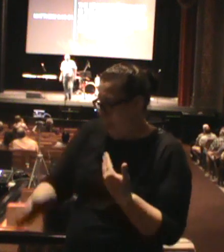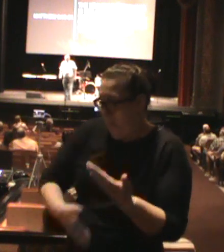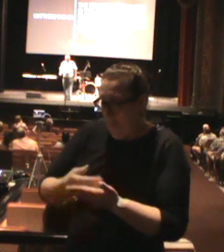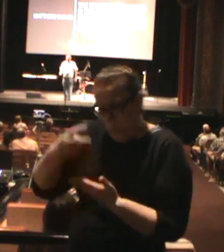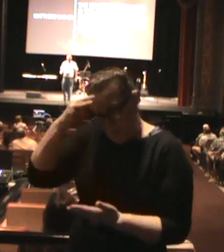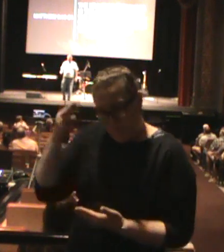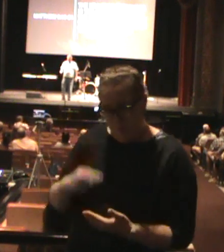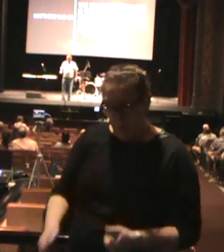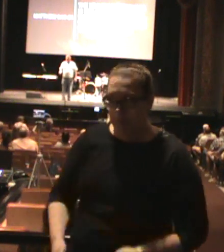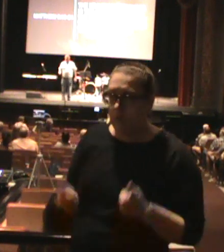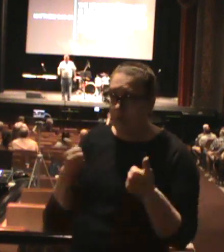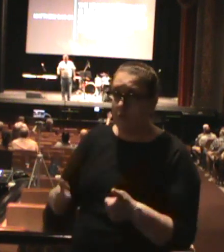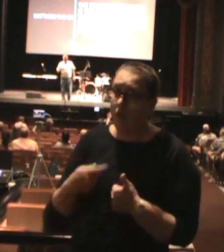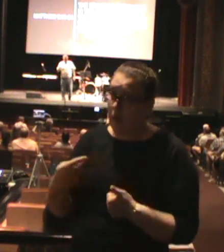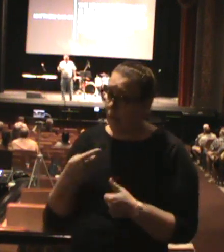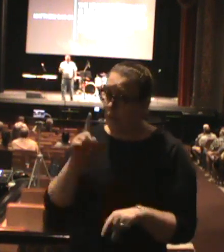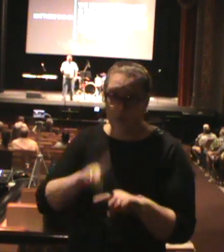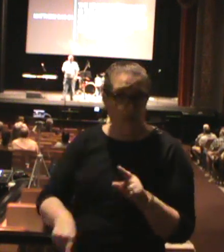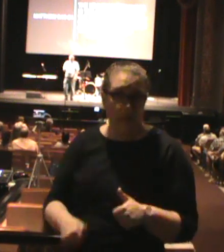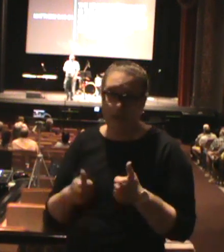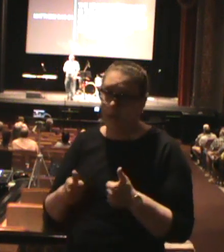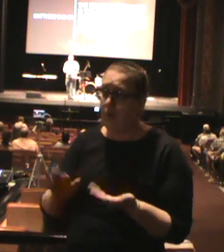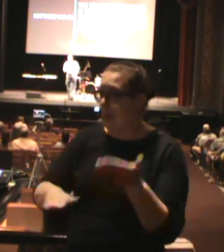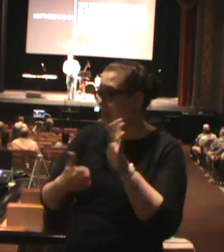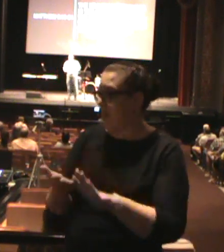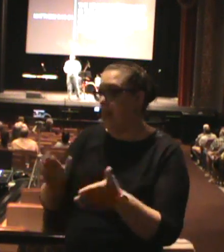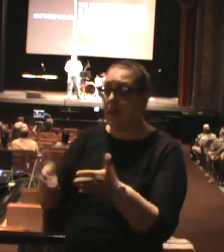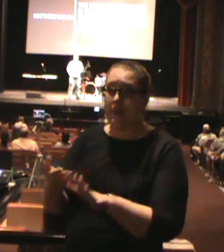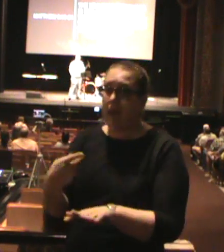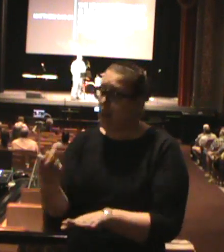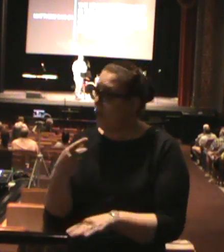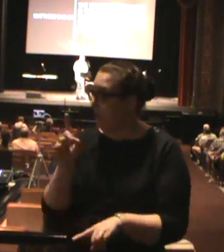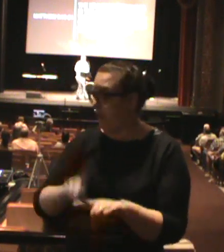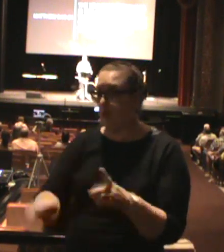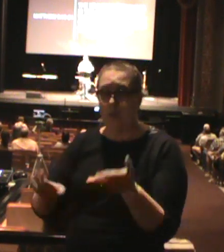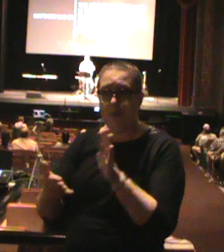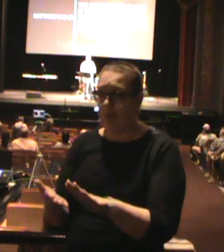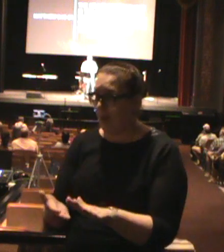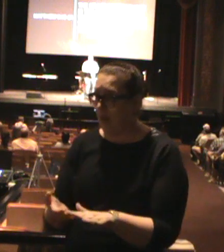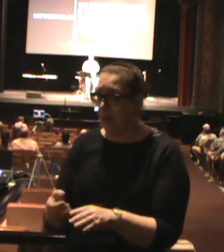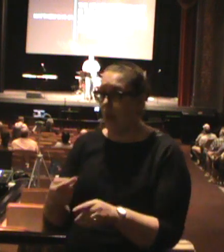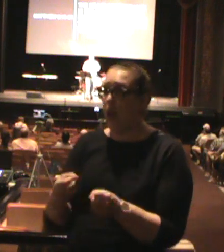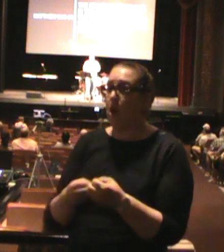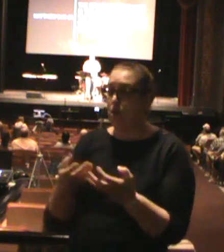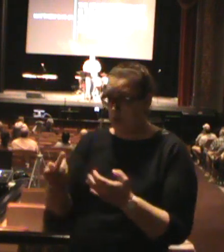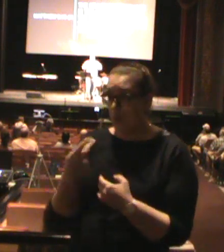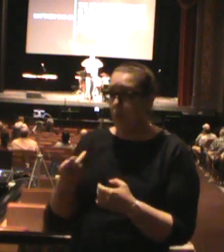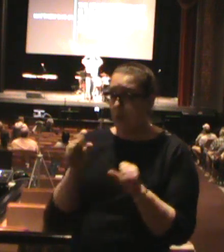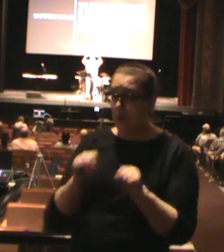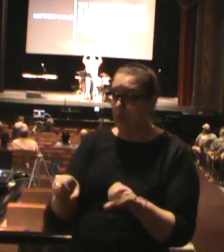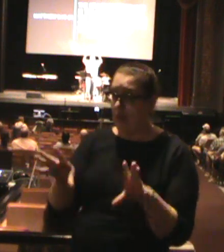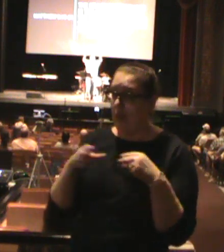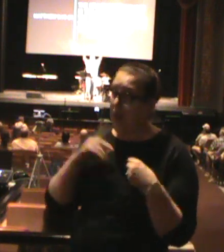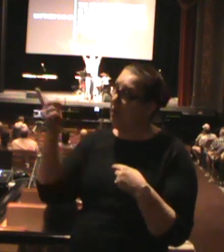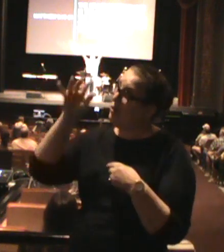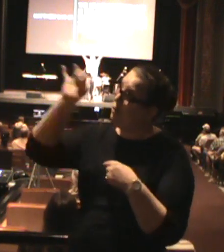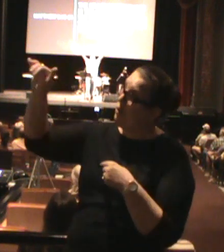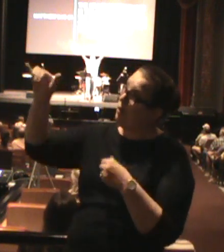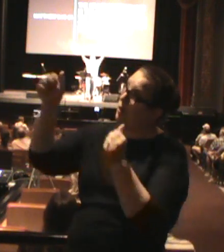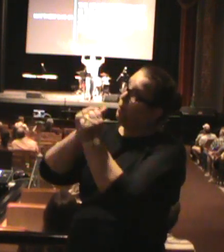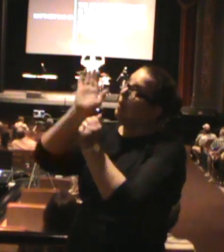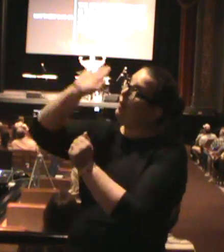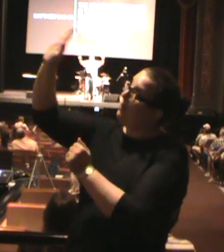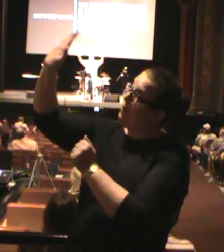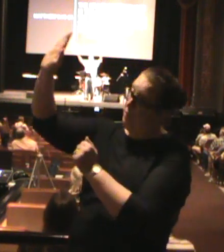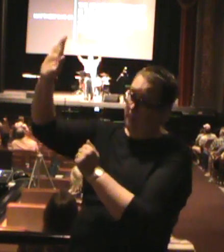who lived the life that we could live, and died the death that we should have died, so that we could have an eternity with